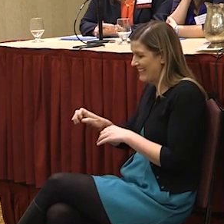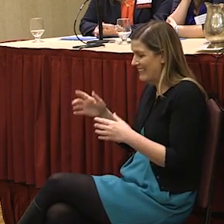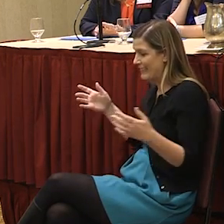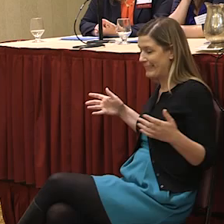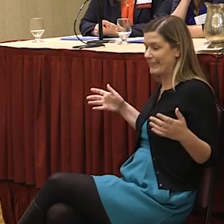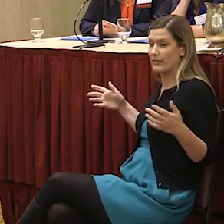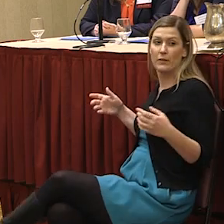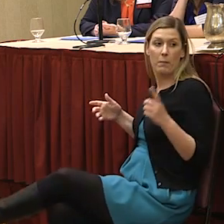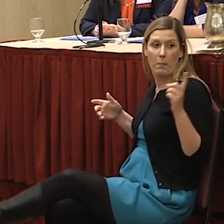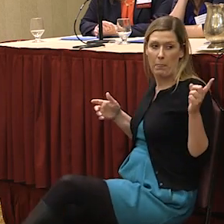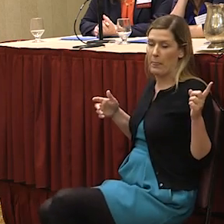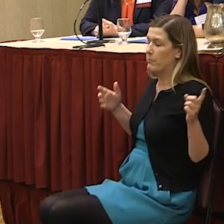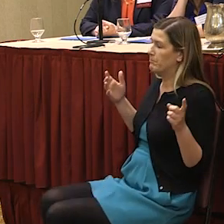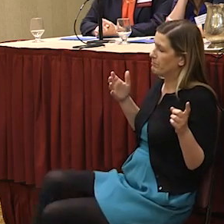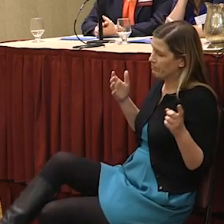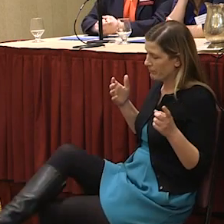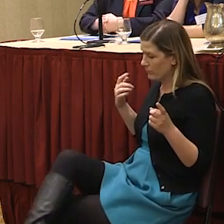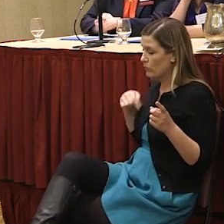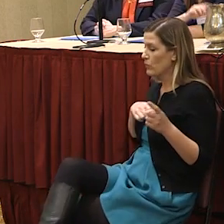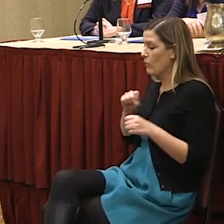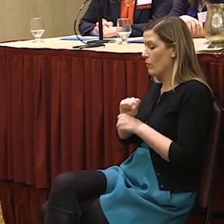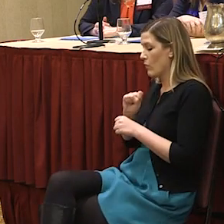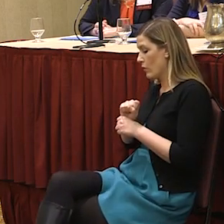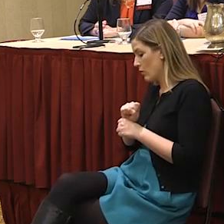What we've been doing is we work with